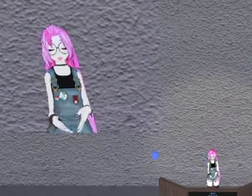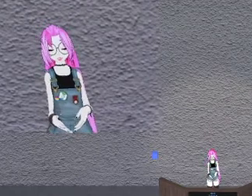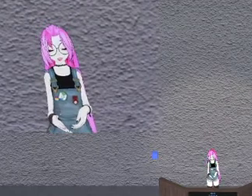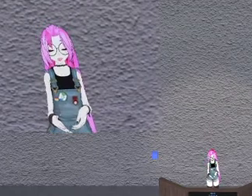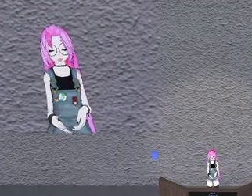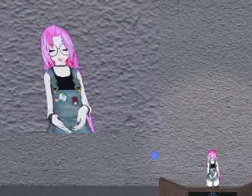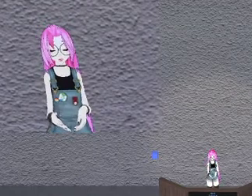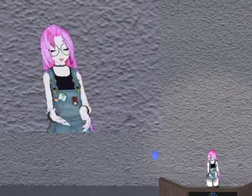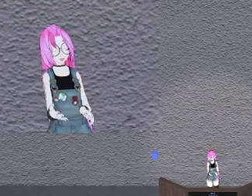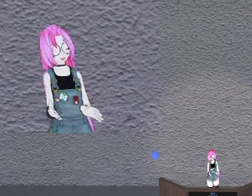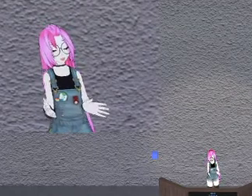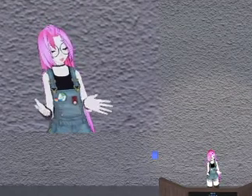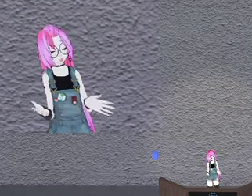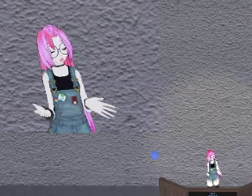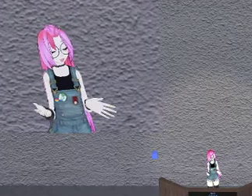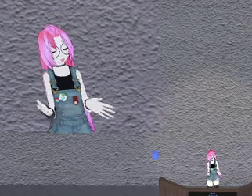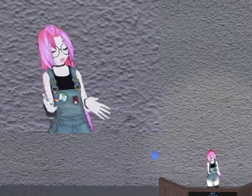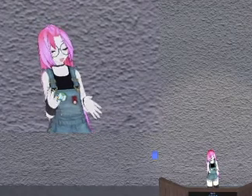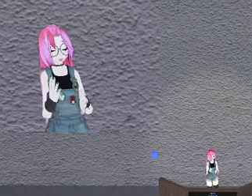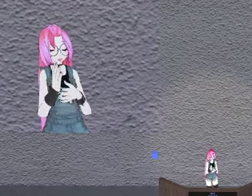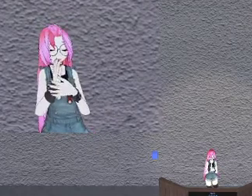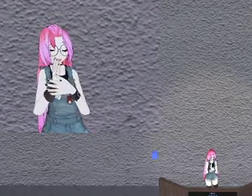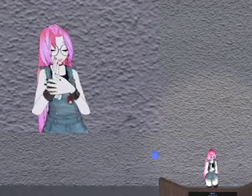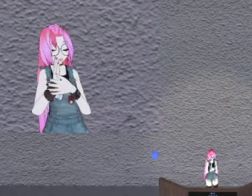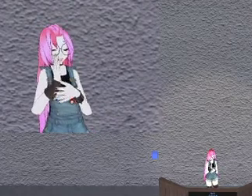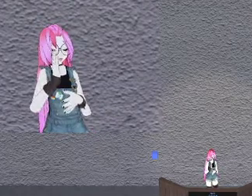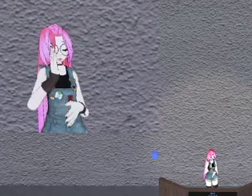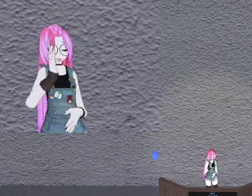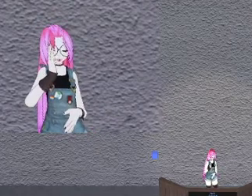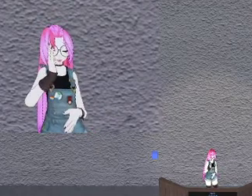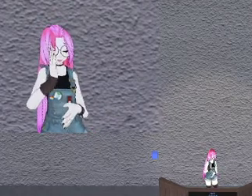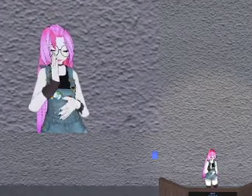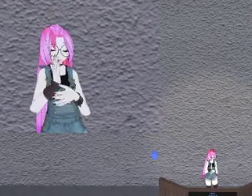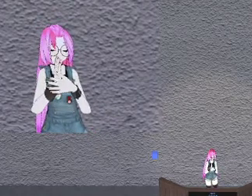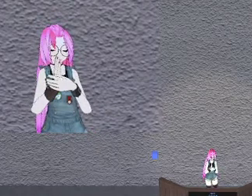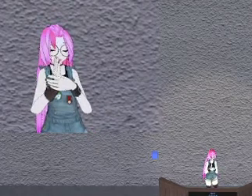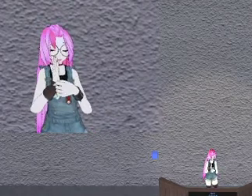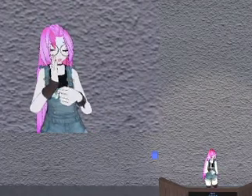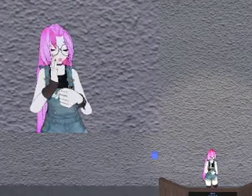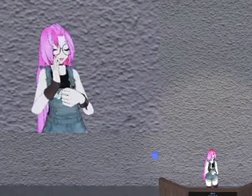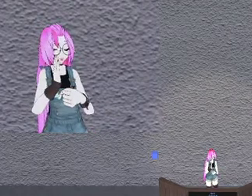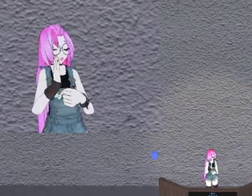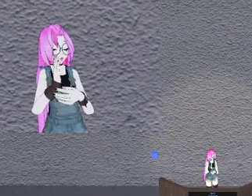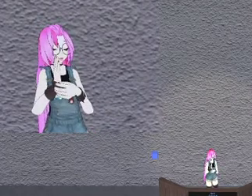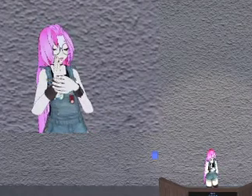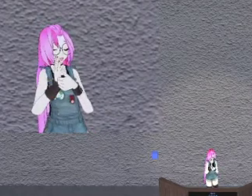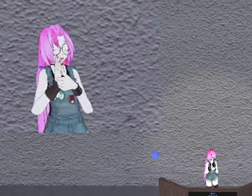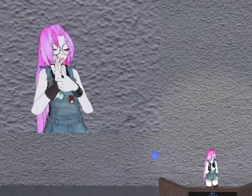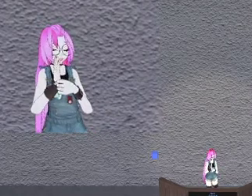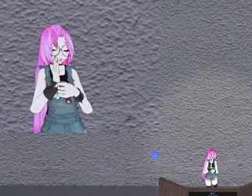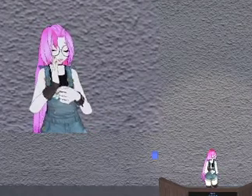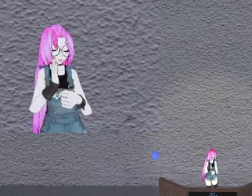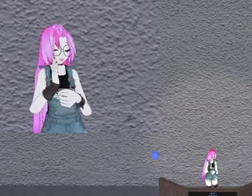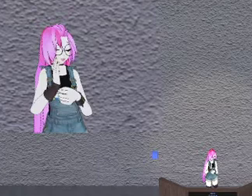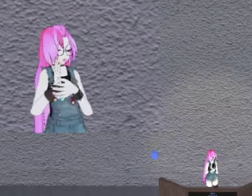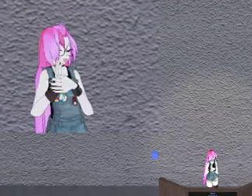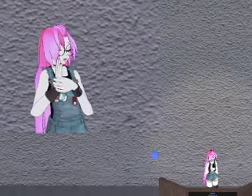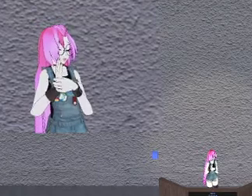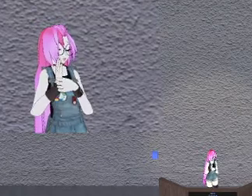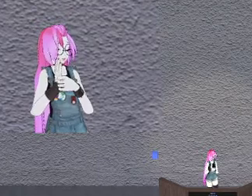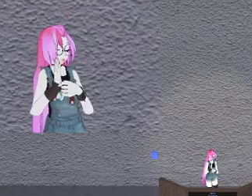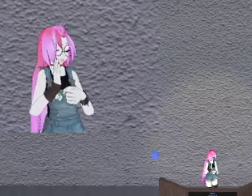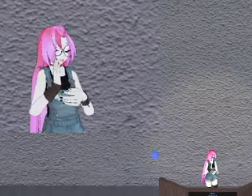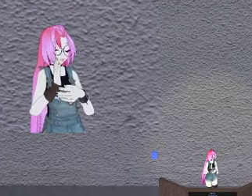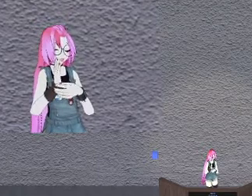Next one is skill. This is also the same sign for talent. You're going to have an open hand. You're pulling away. I think of this like you're